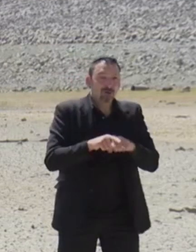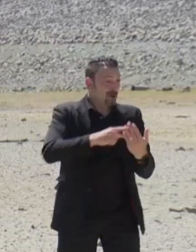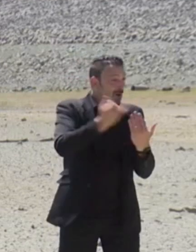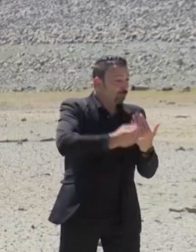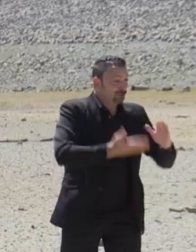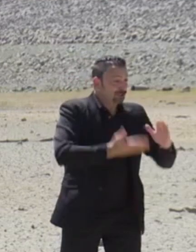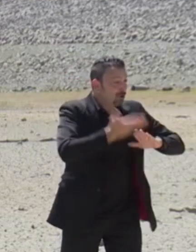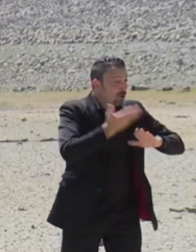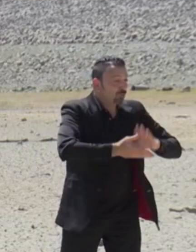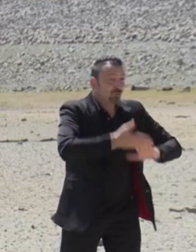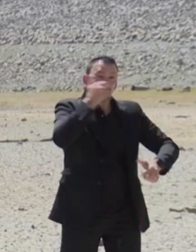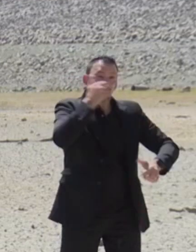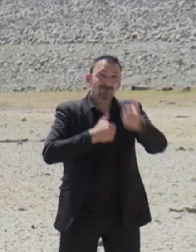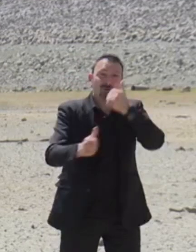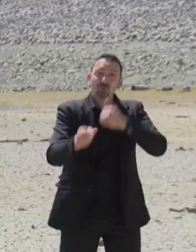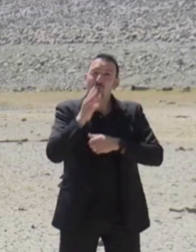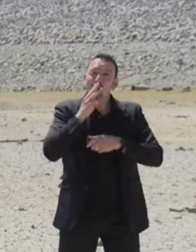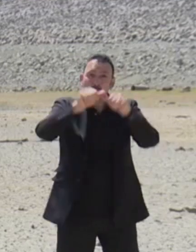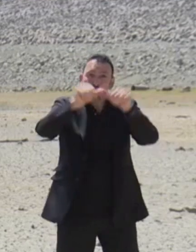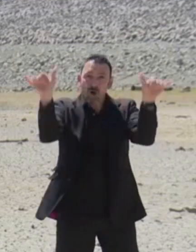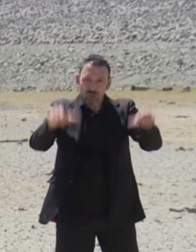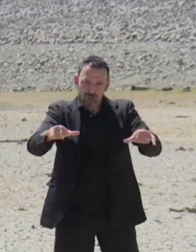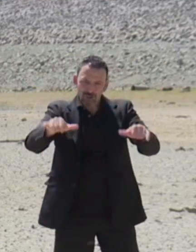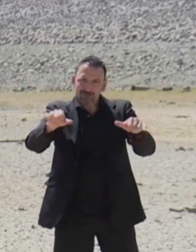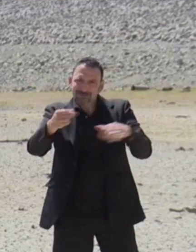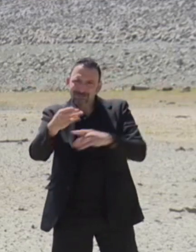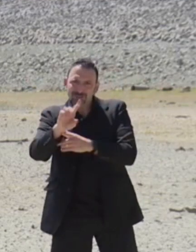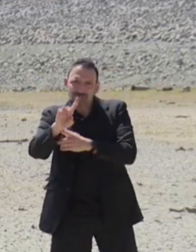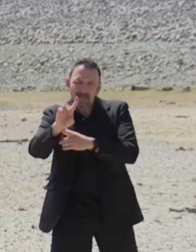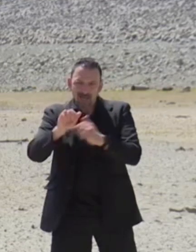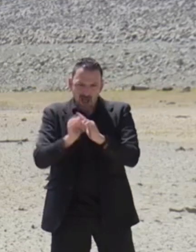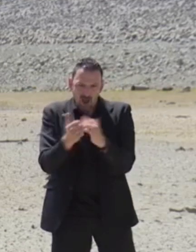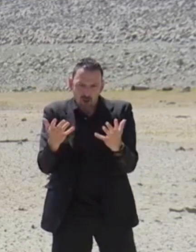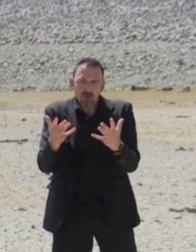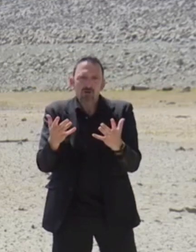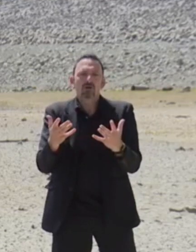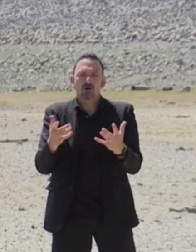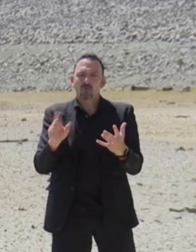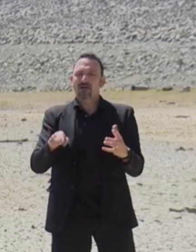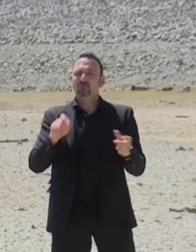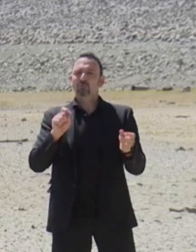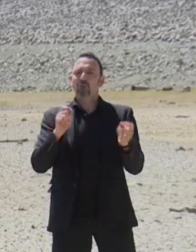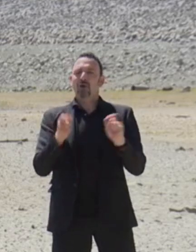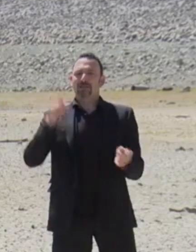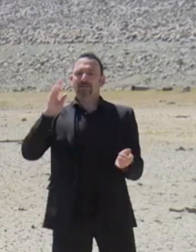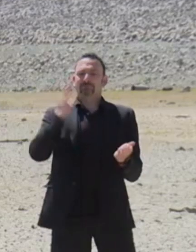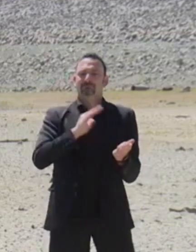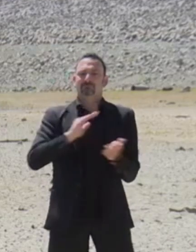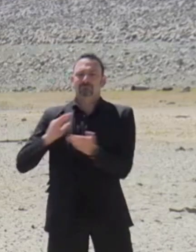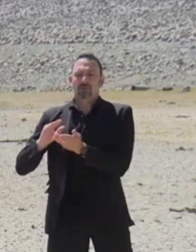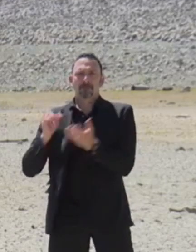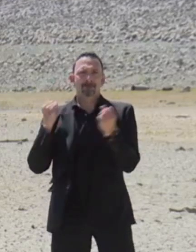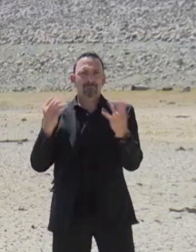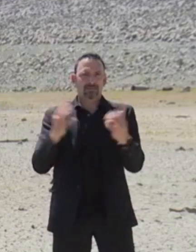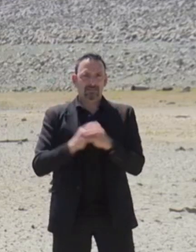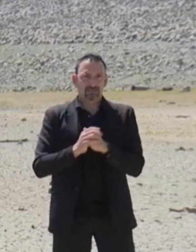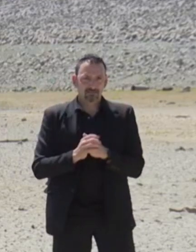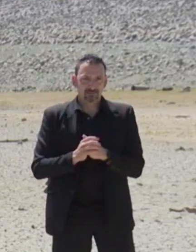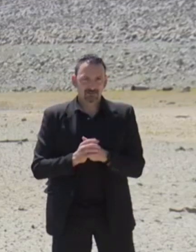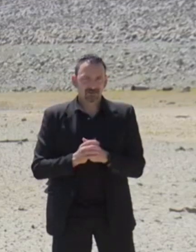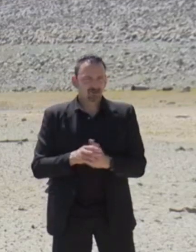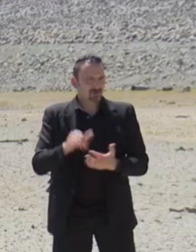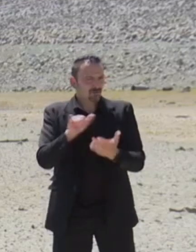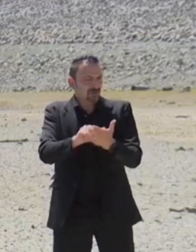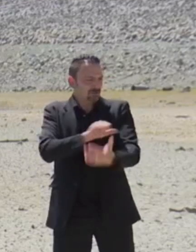run in our watersheds in order to really focus on human health and safety flows. And so, as Wade said, those are some of the authorities that we'll